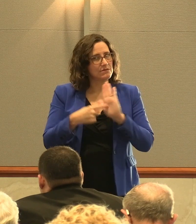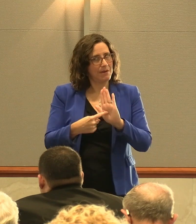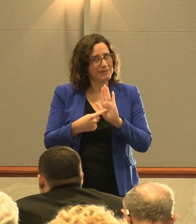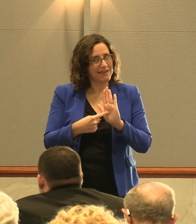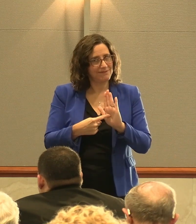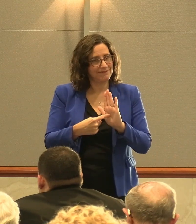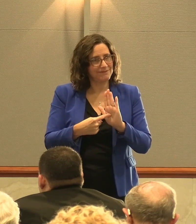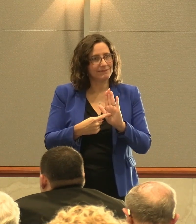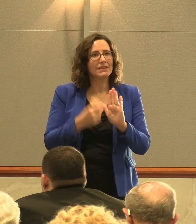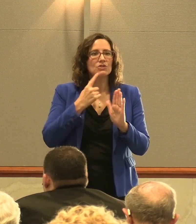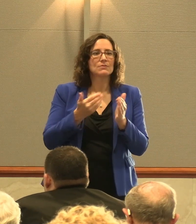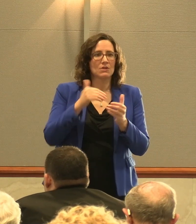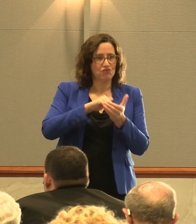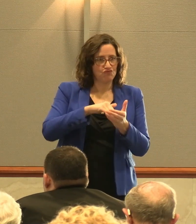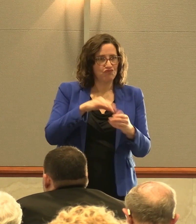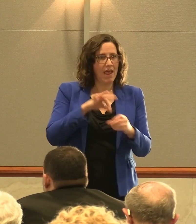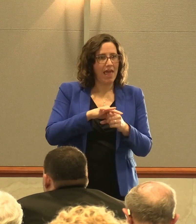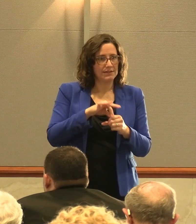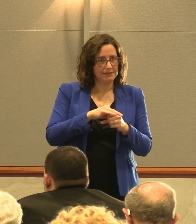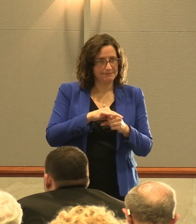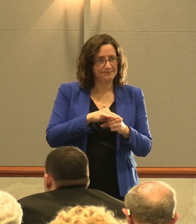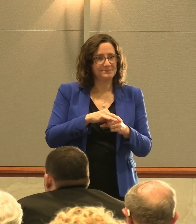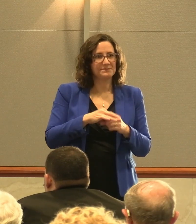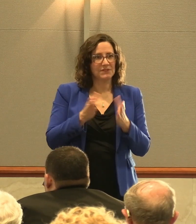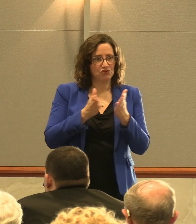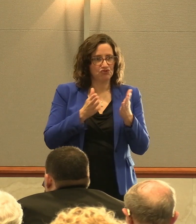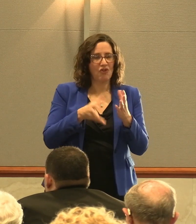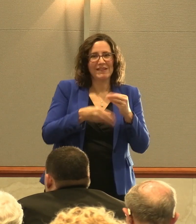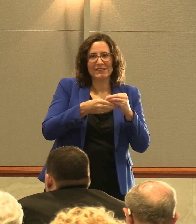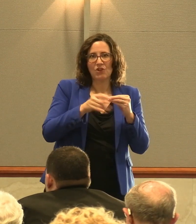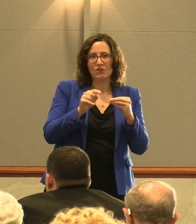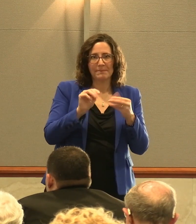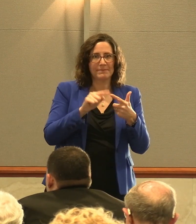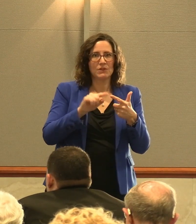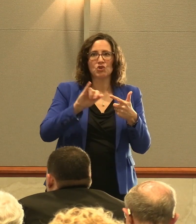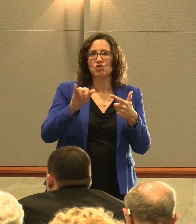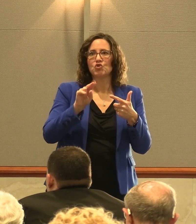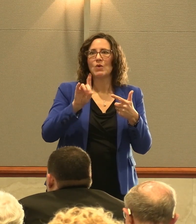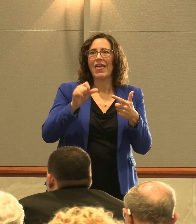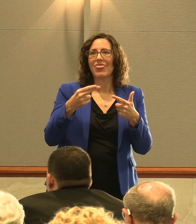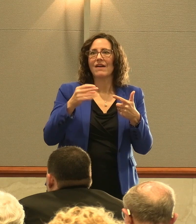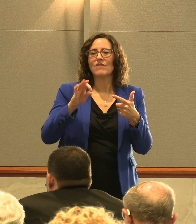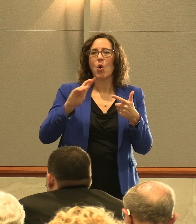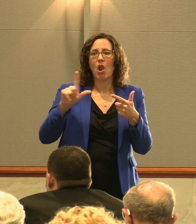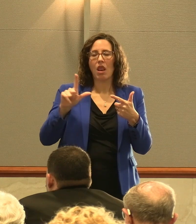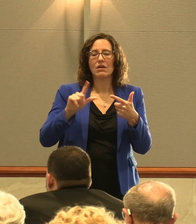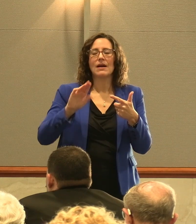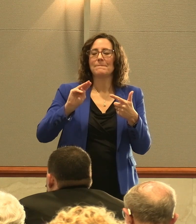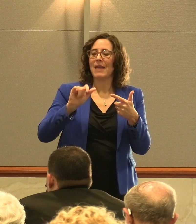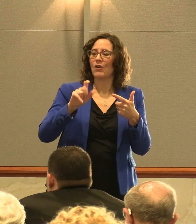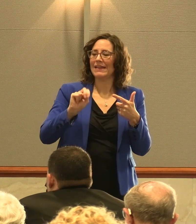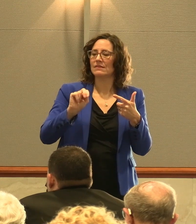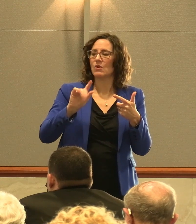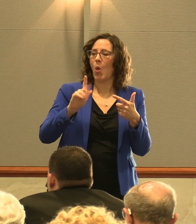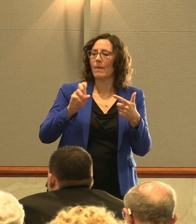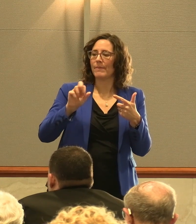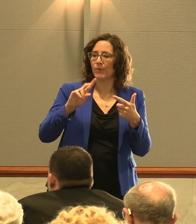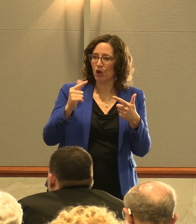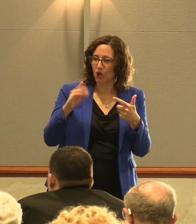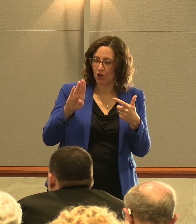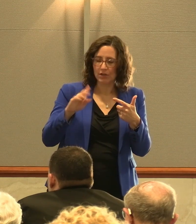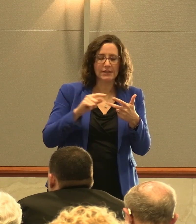representatives to be reelected and serve an additional term. Judith Fogel, Marianne Goldberg,